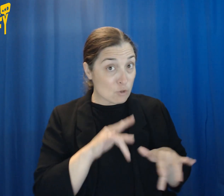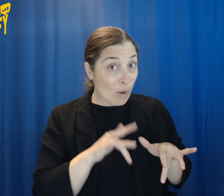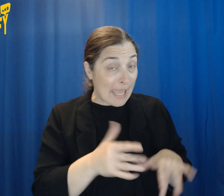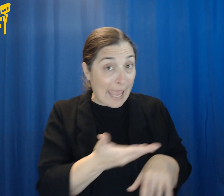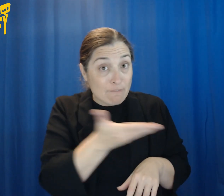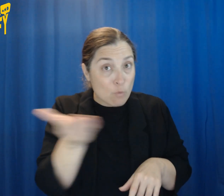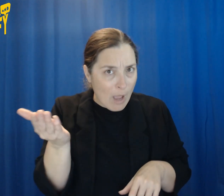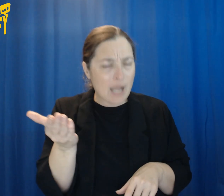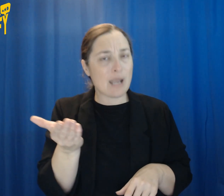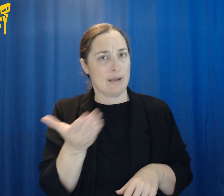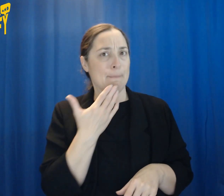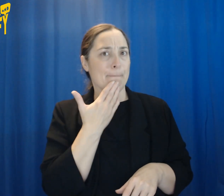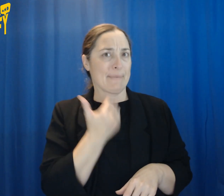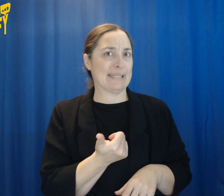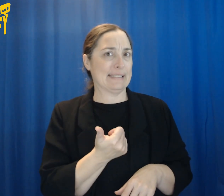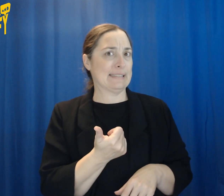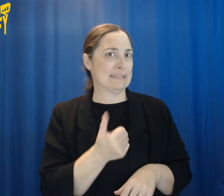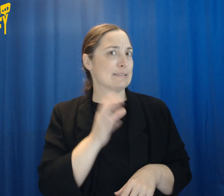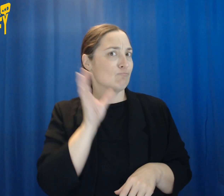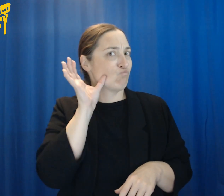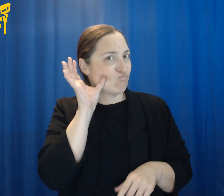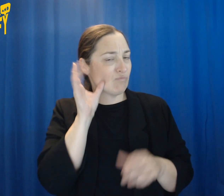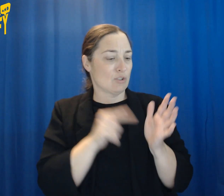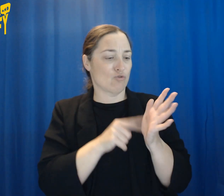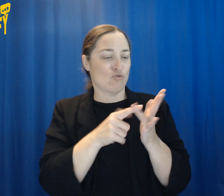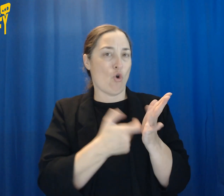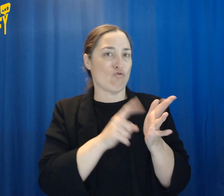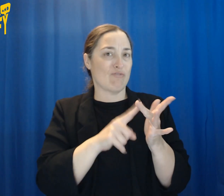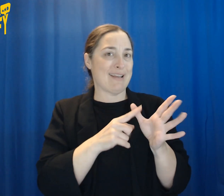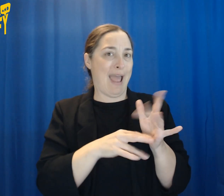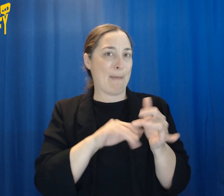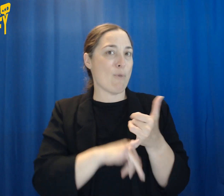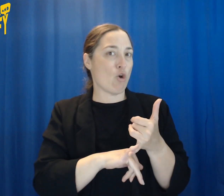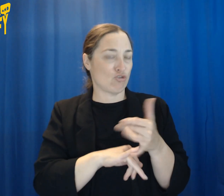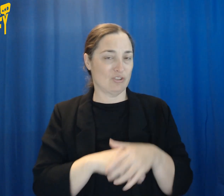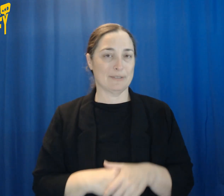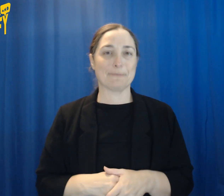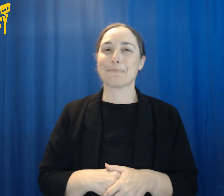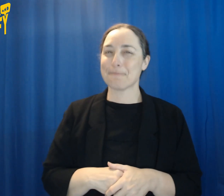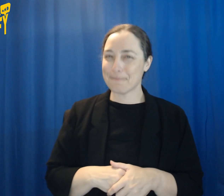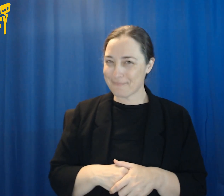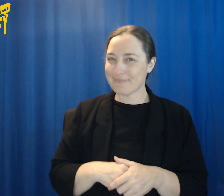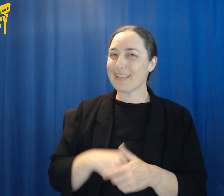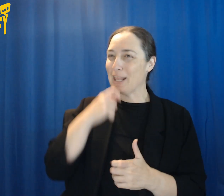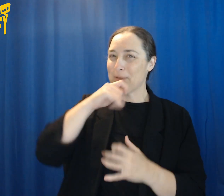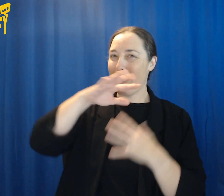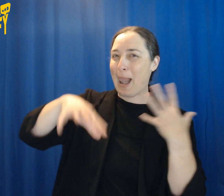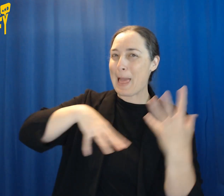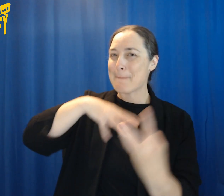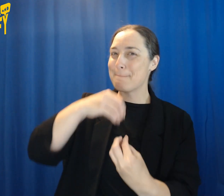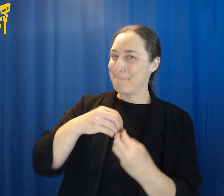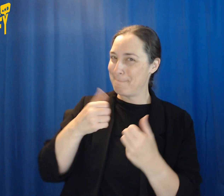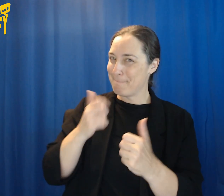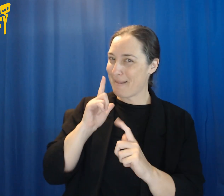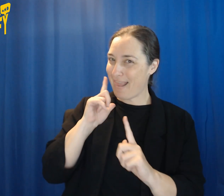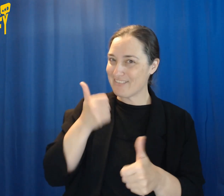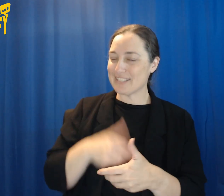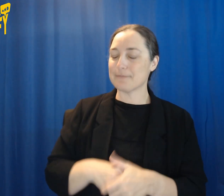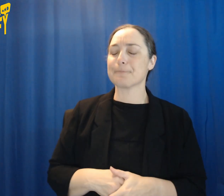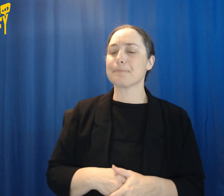to go and listen to Tori Amos. It all ties in together. That's great. Yep. What's next for